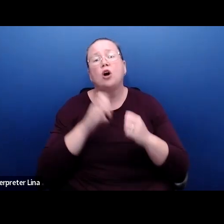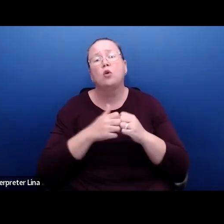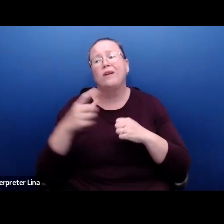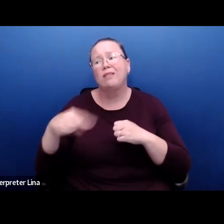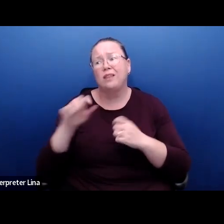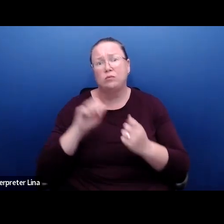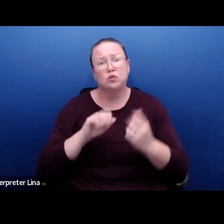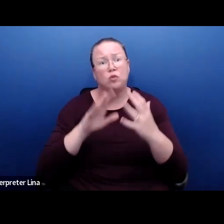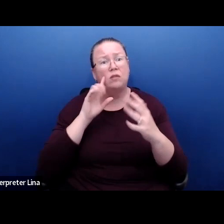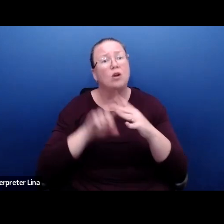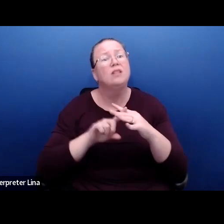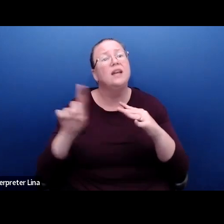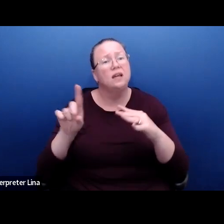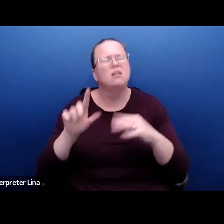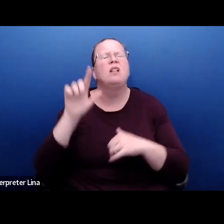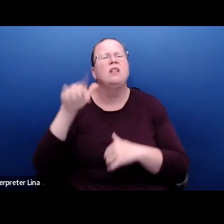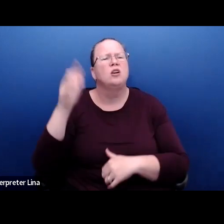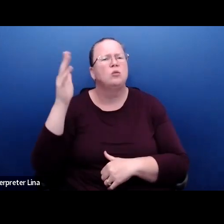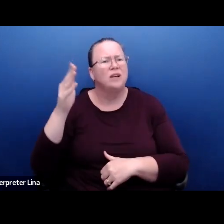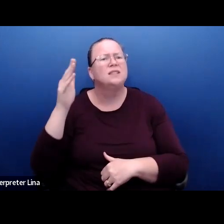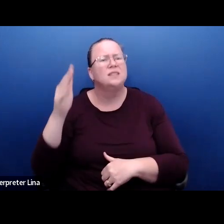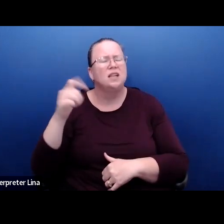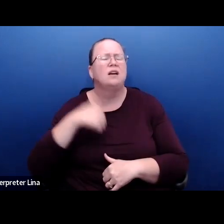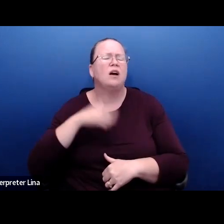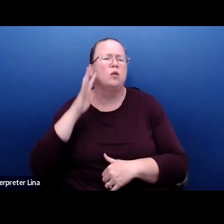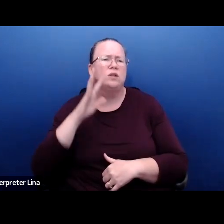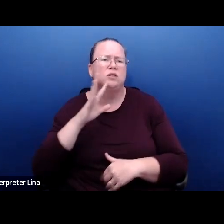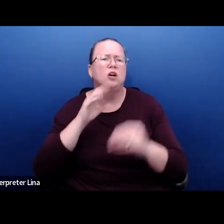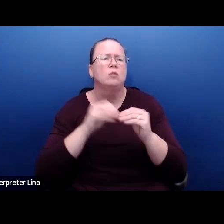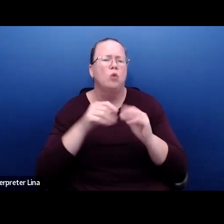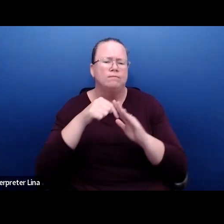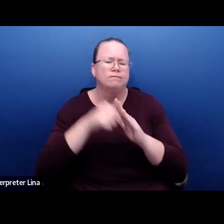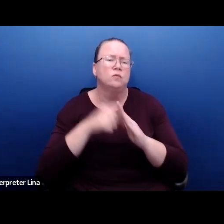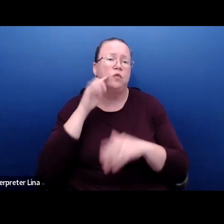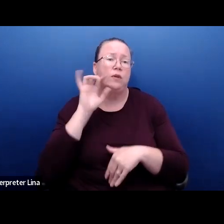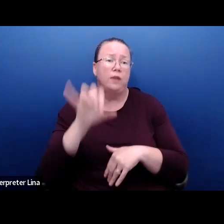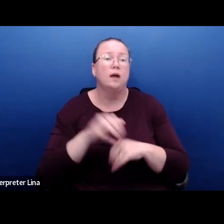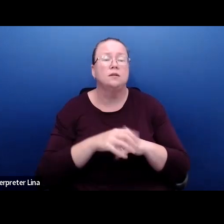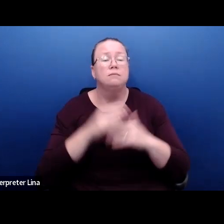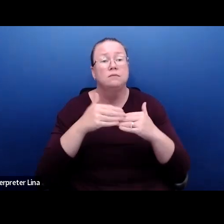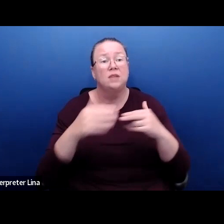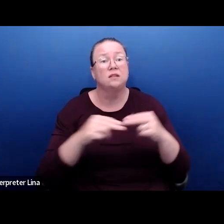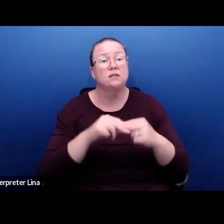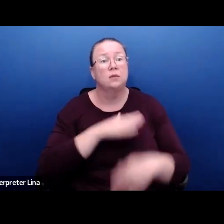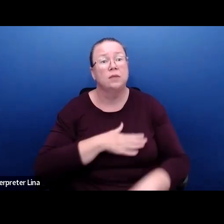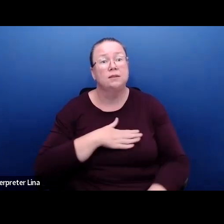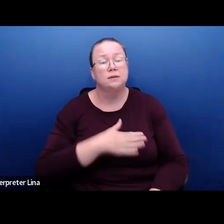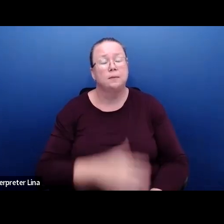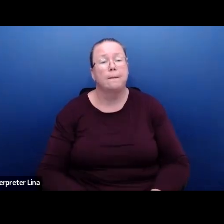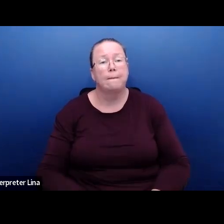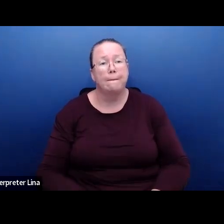leave. And later on in the presentation, I'm going to go a little more into that. Next slide, please.